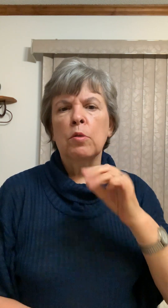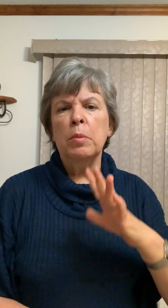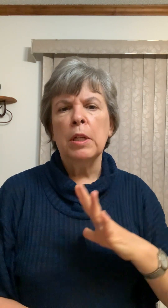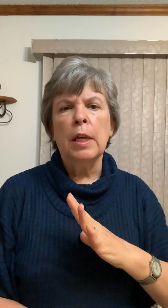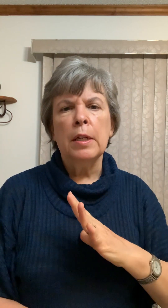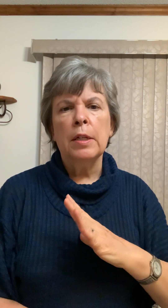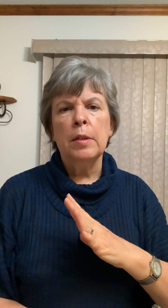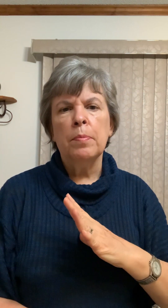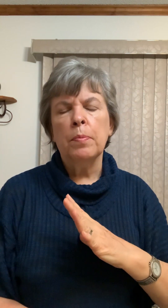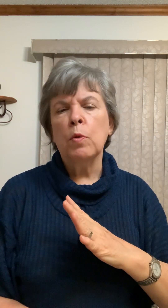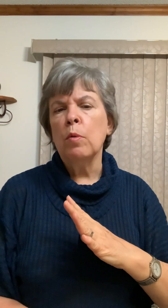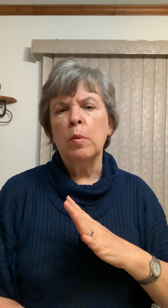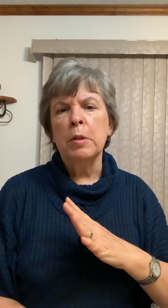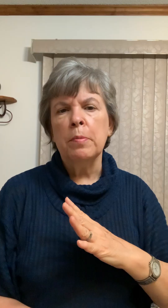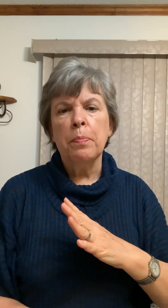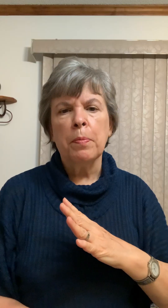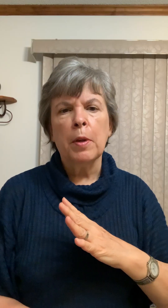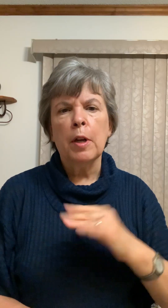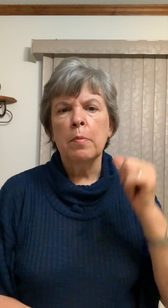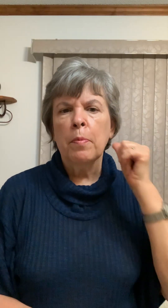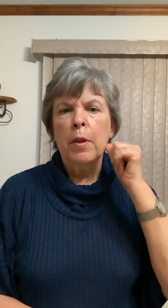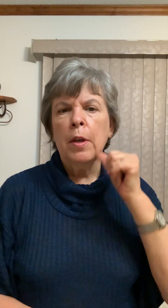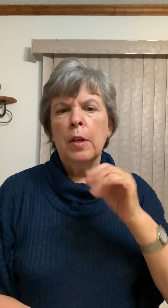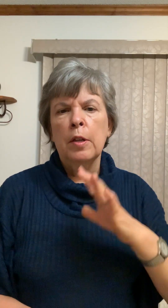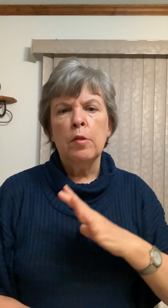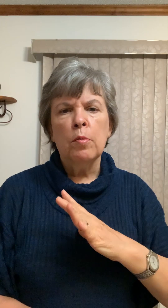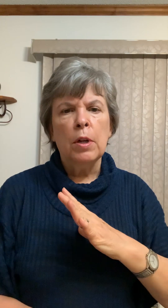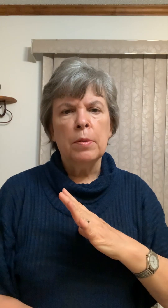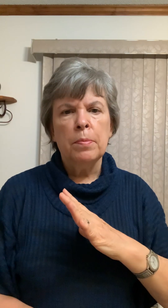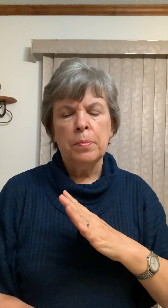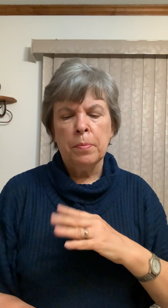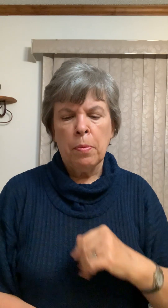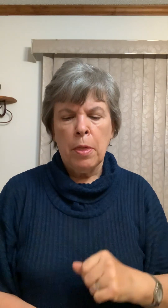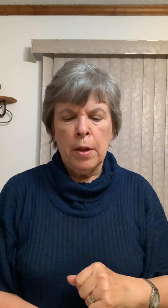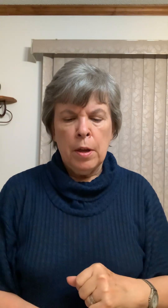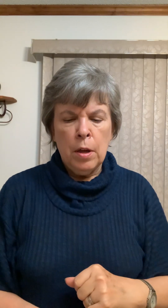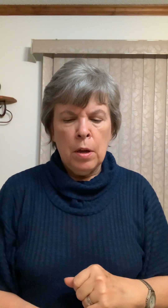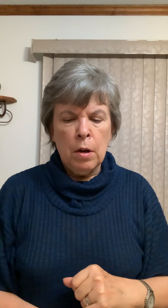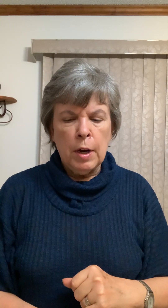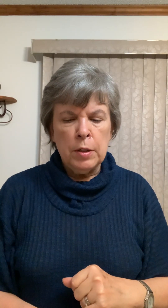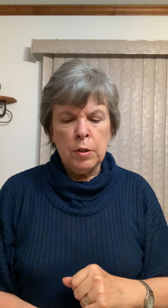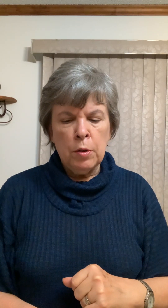be lady or woman. Okay, either one. All right, so